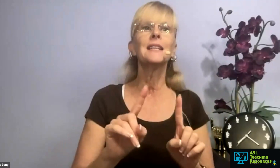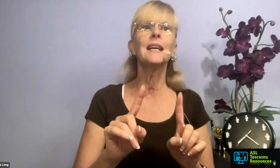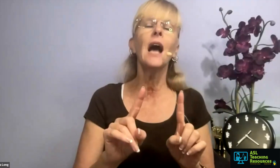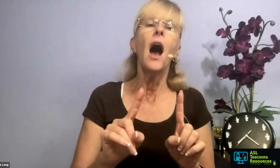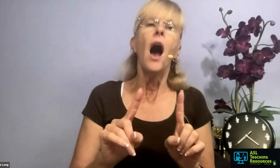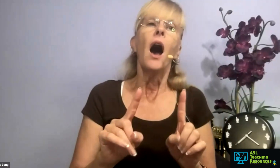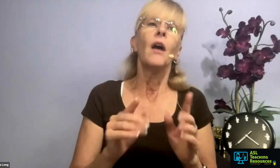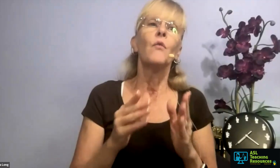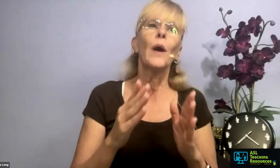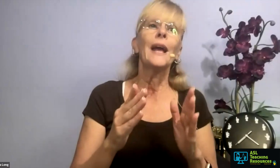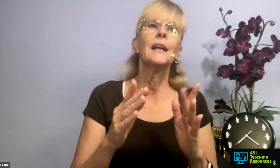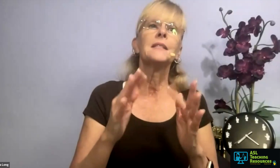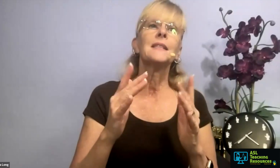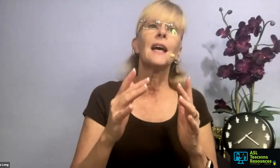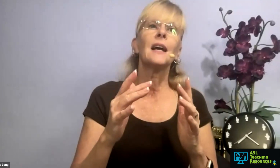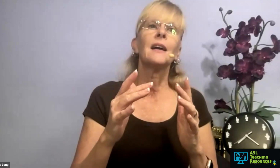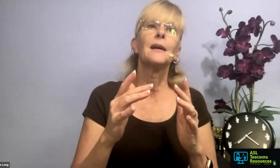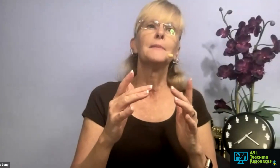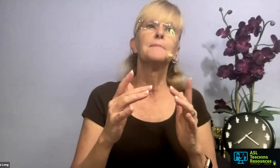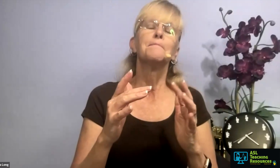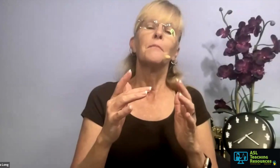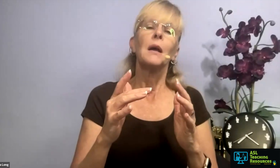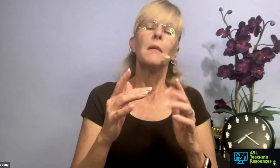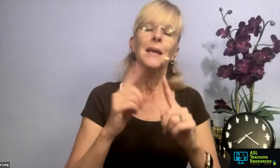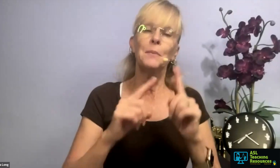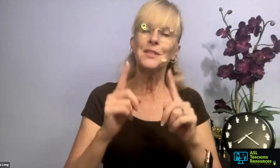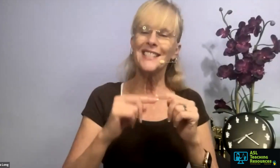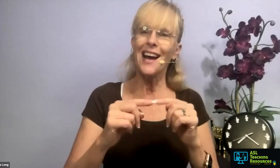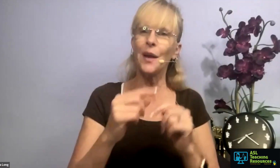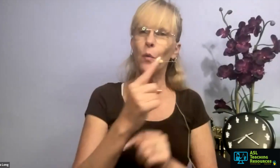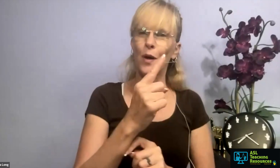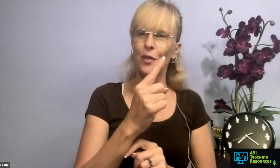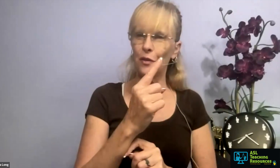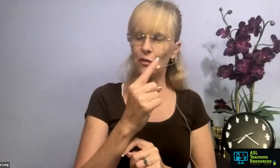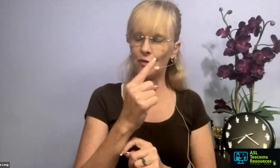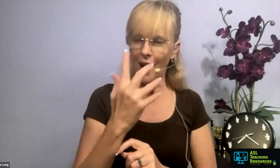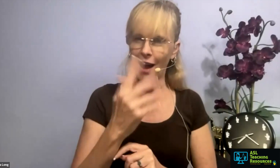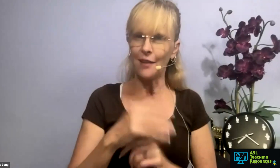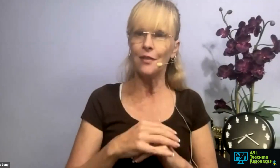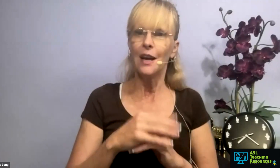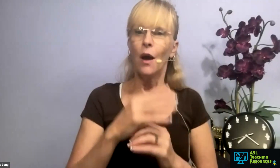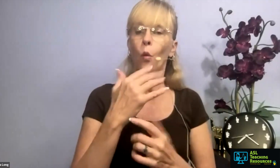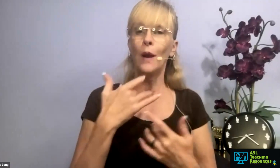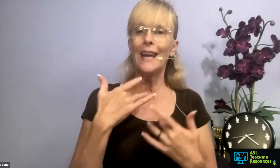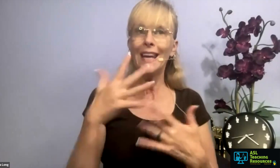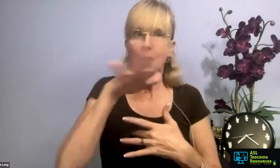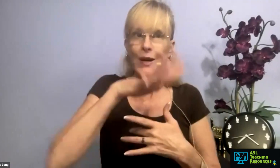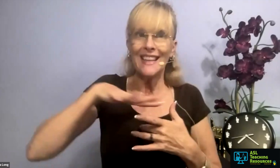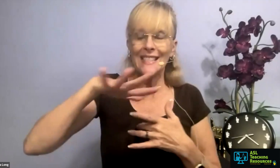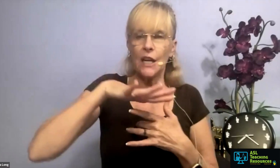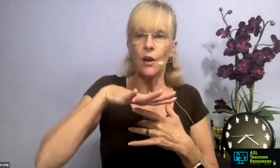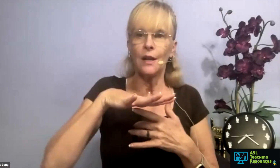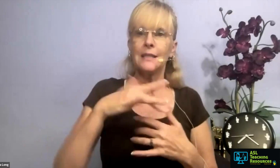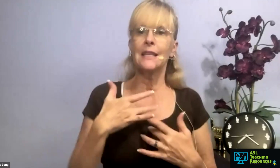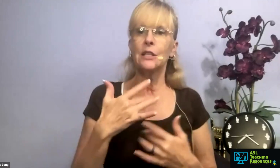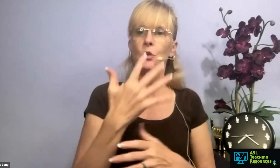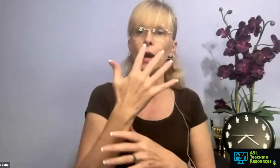variety of ways that people sign 1 through 5. We here in this area tend to have